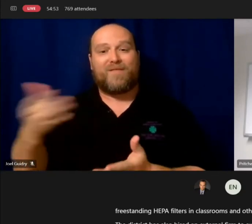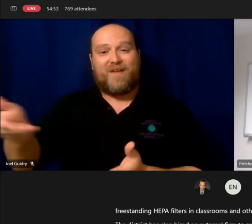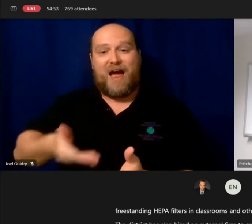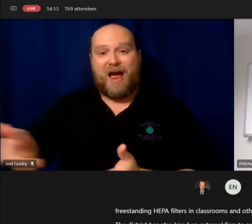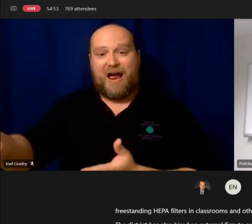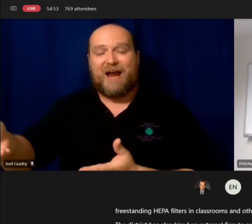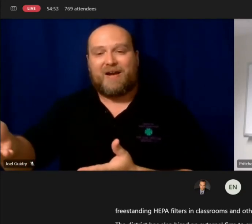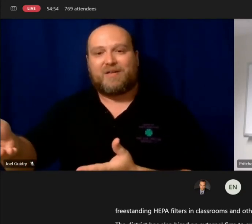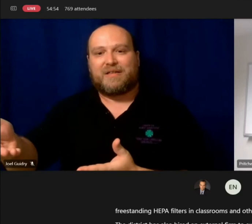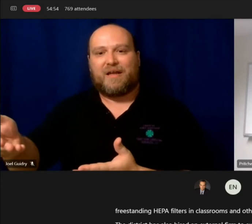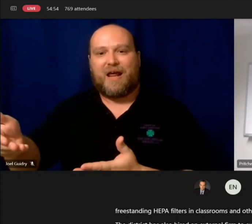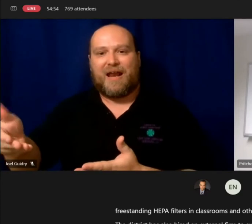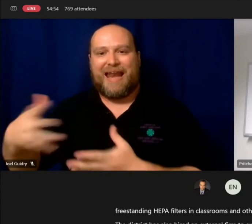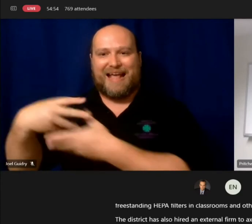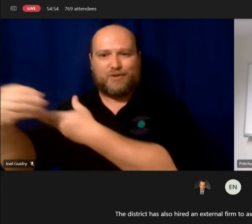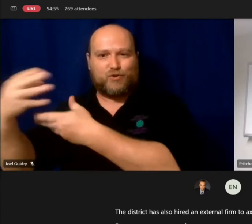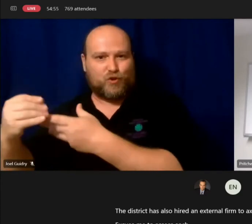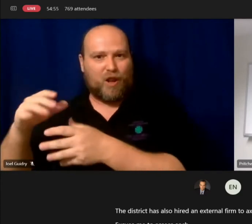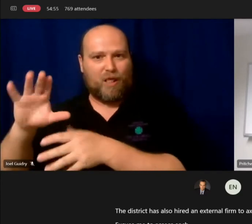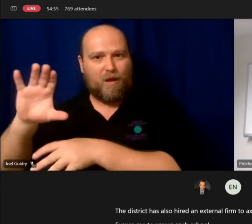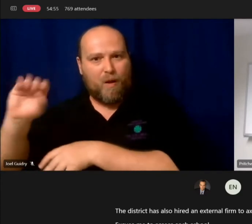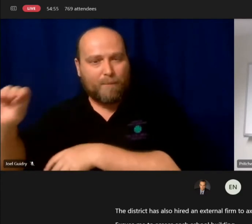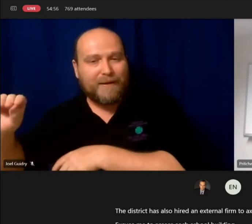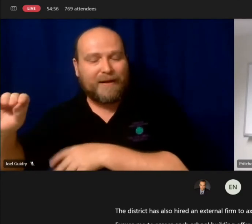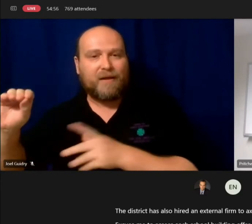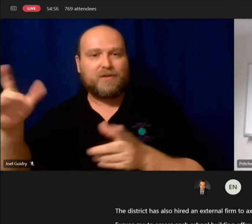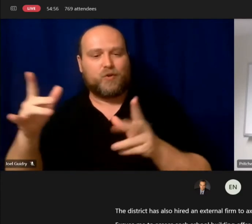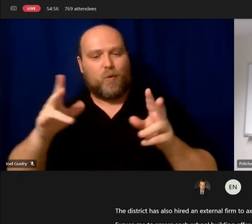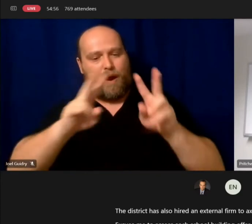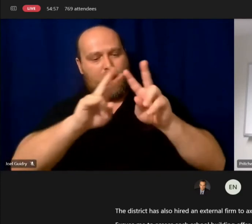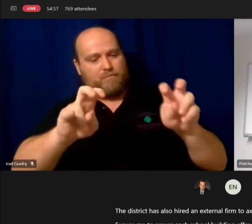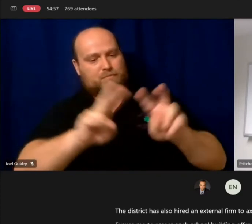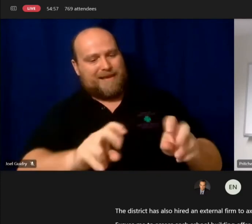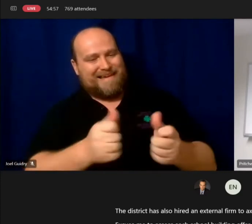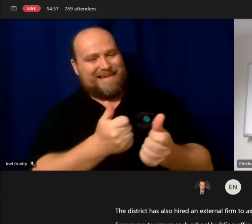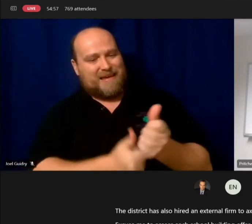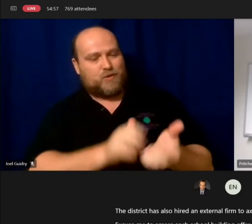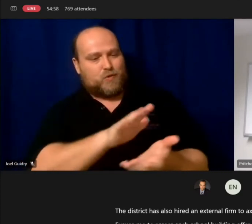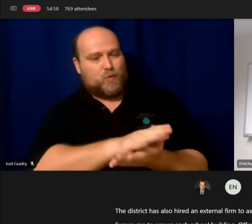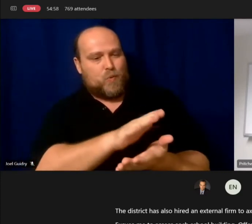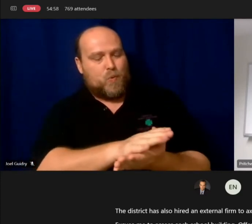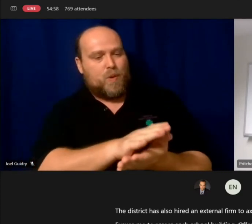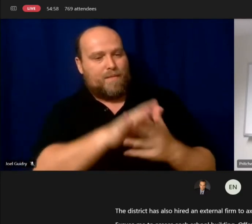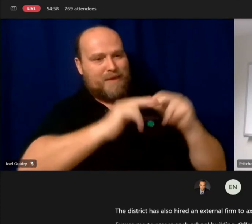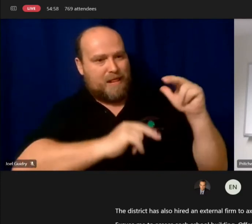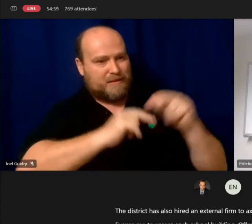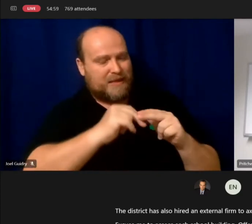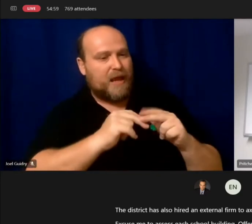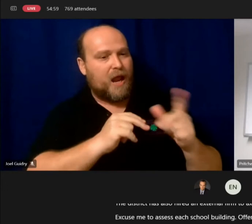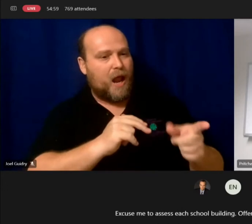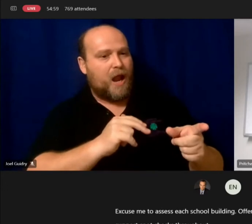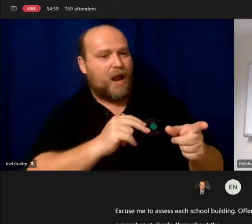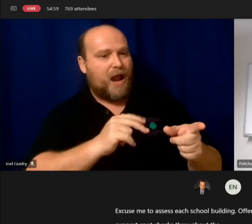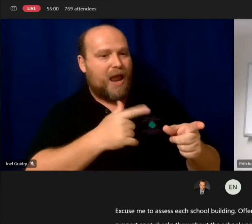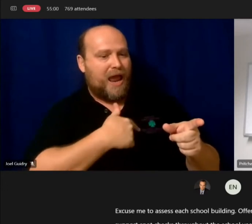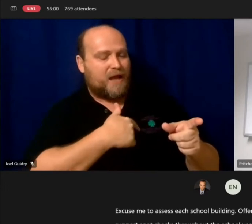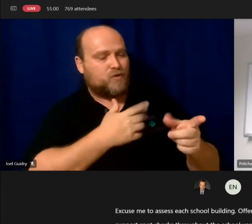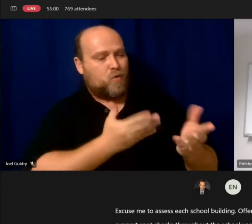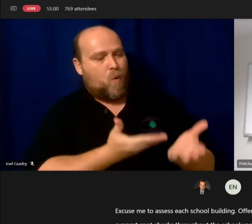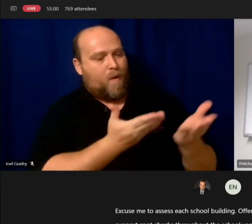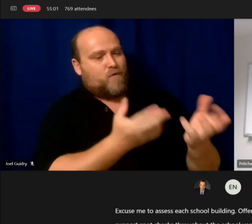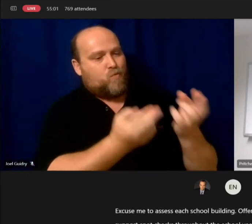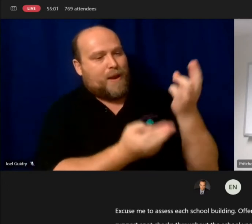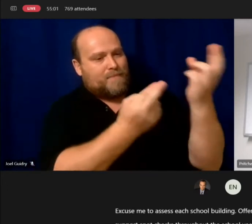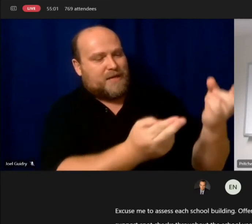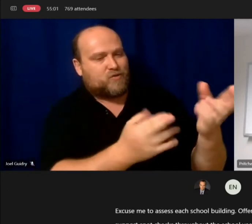to assess each school building, offer air quality recommendations, and support spot checks throughout the school year. In classrooms and